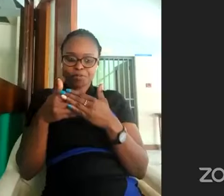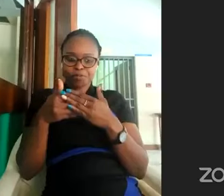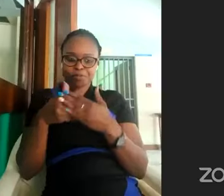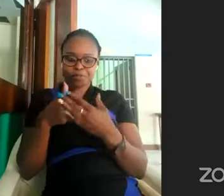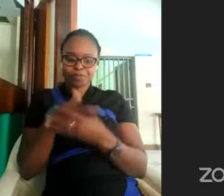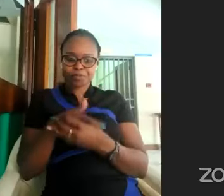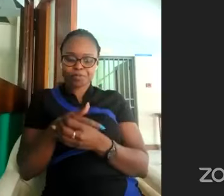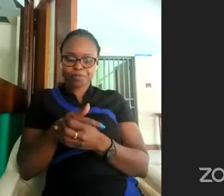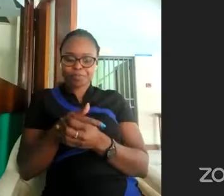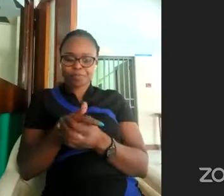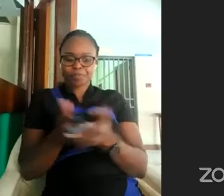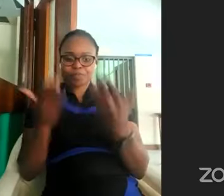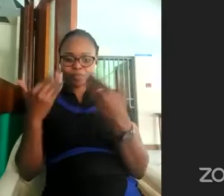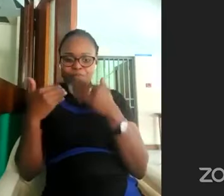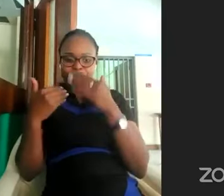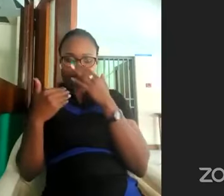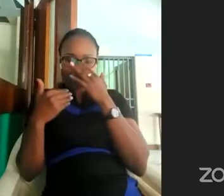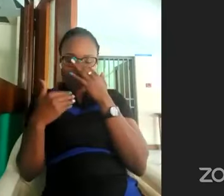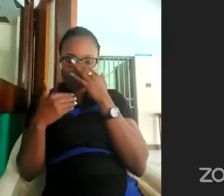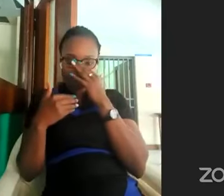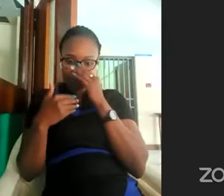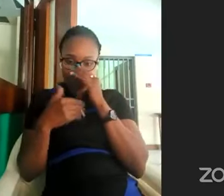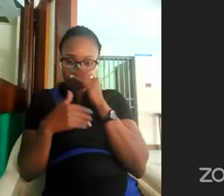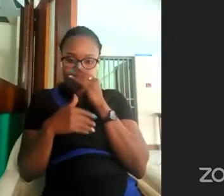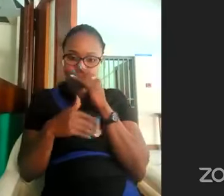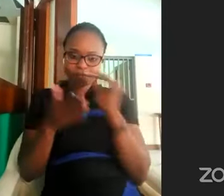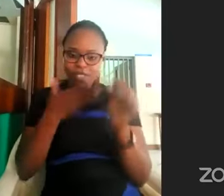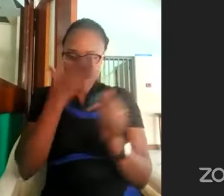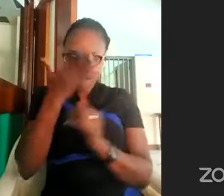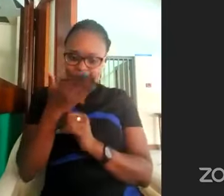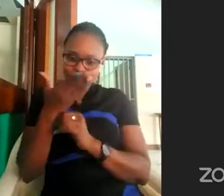the I didn't get that response. Can she just repeat?